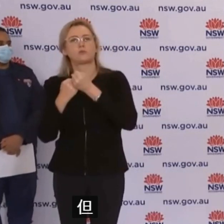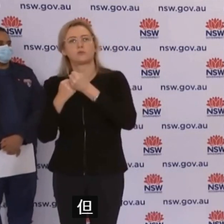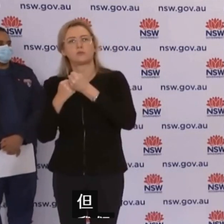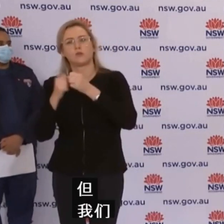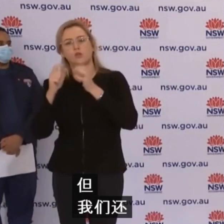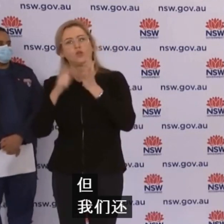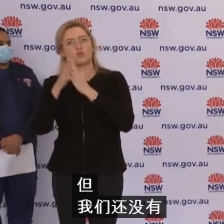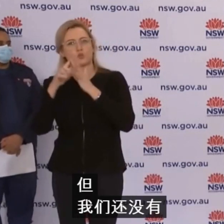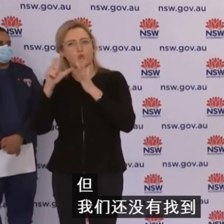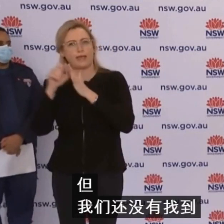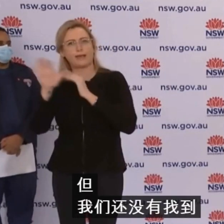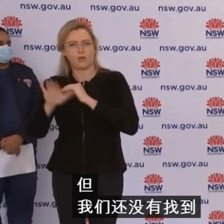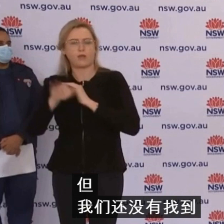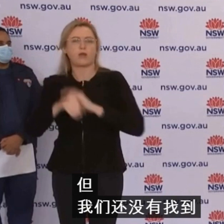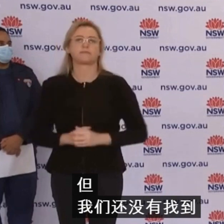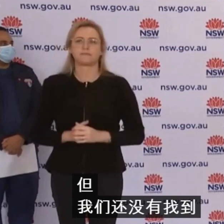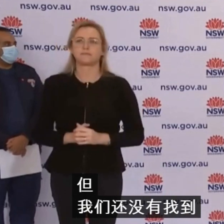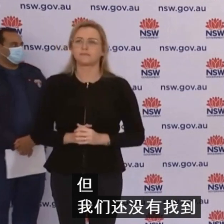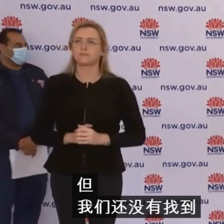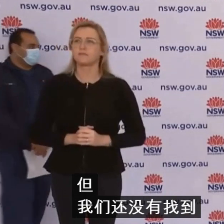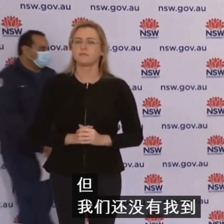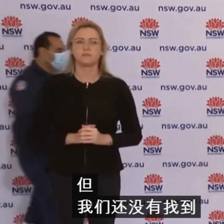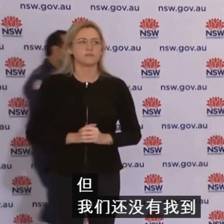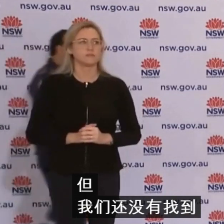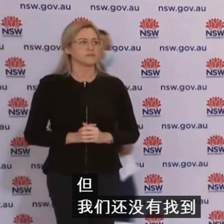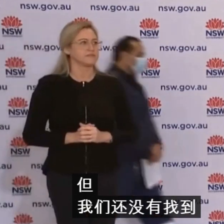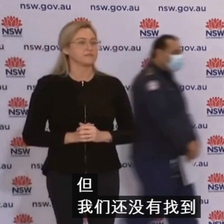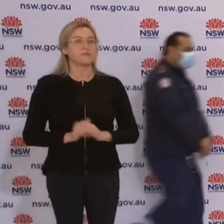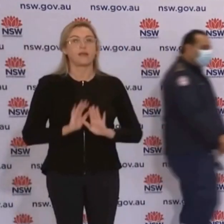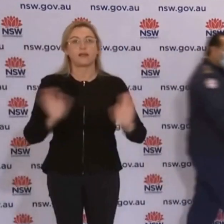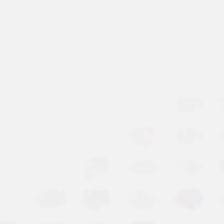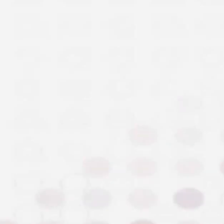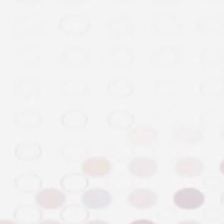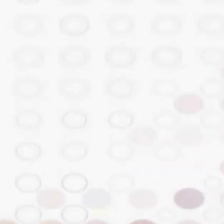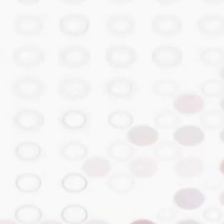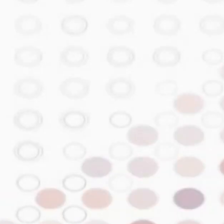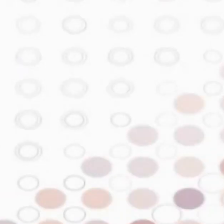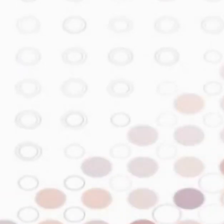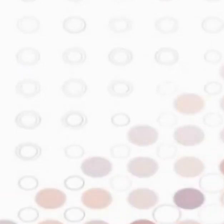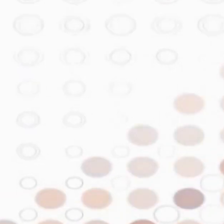but we're yet to land that. Thank you.